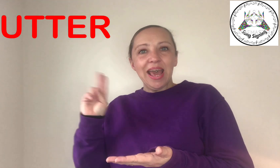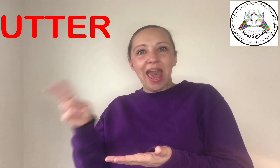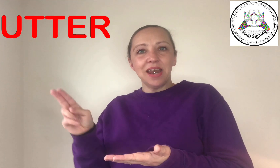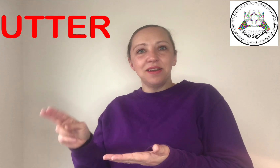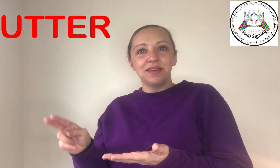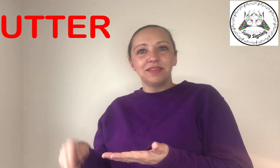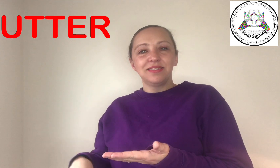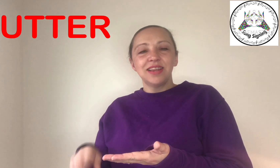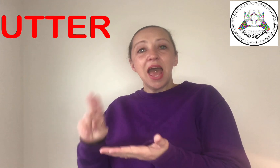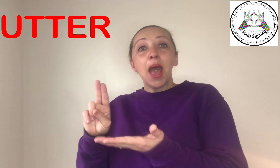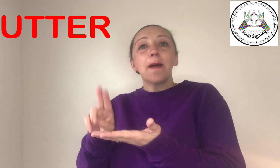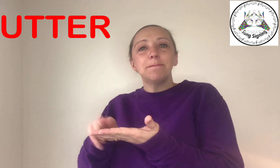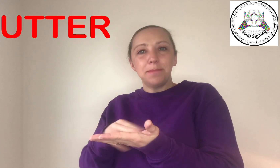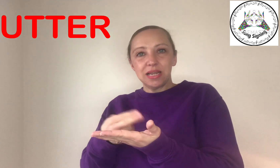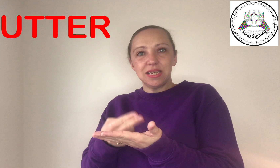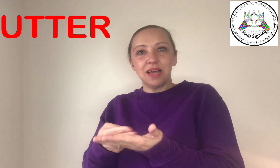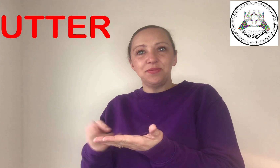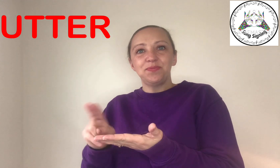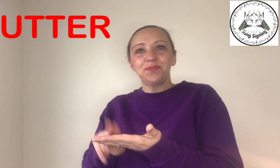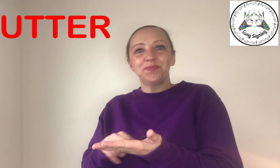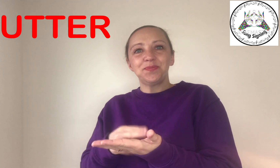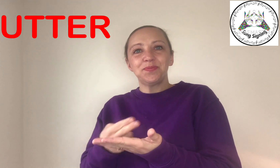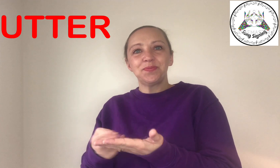Again, butter.